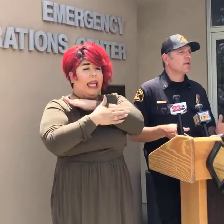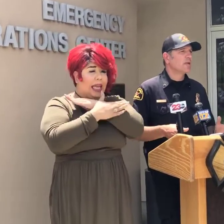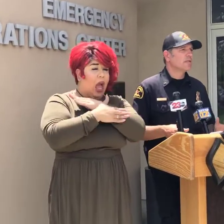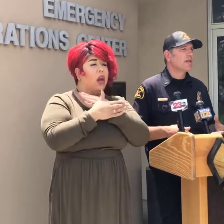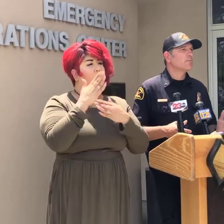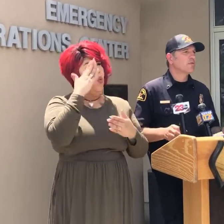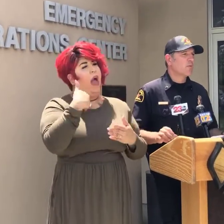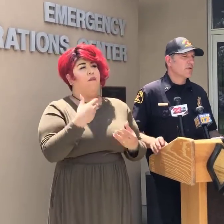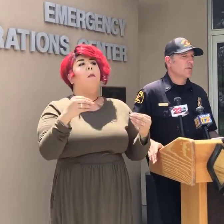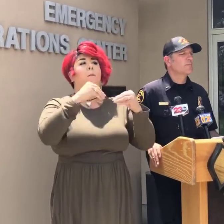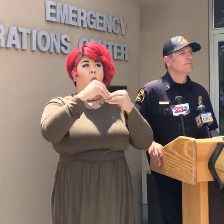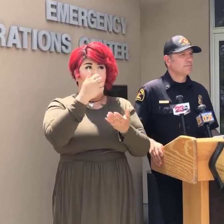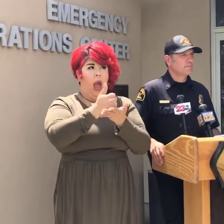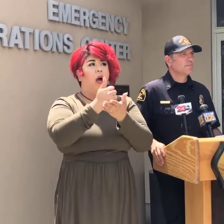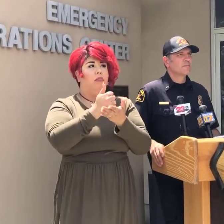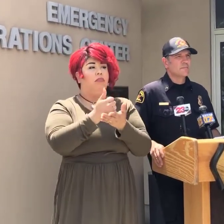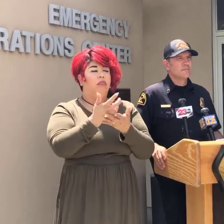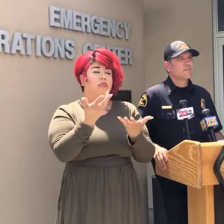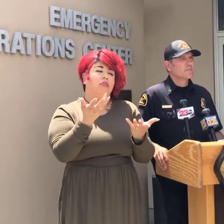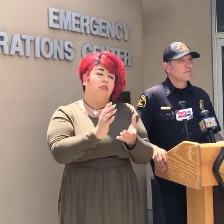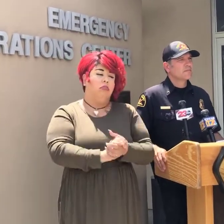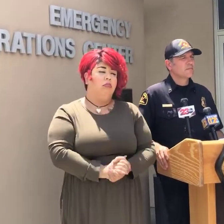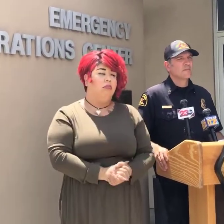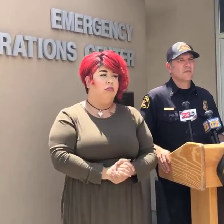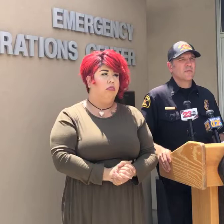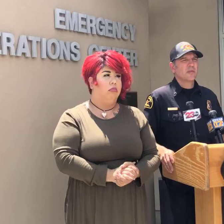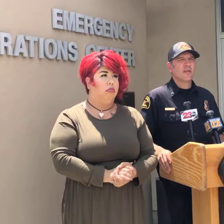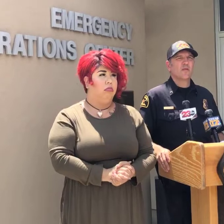to the community to help support them.